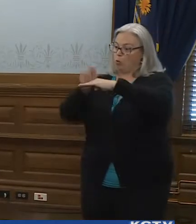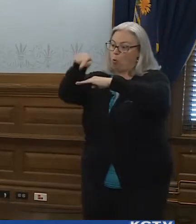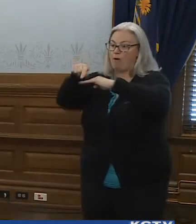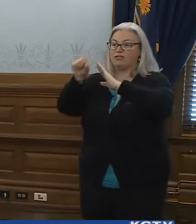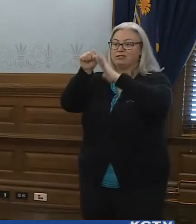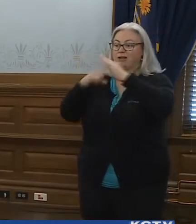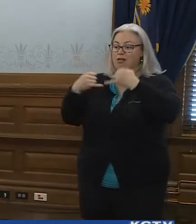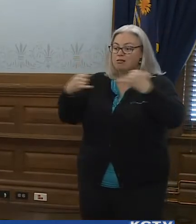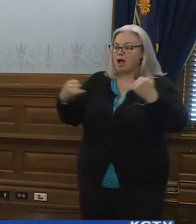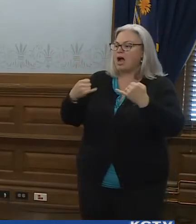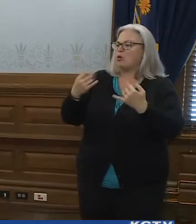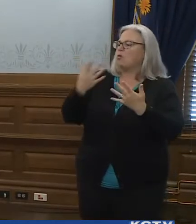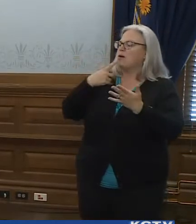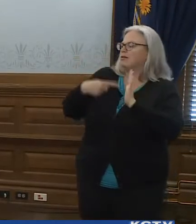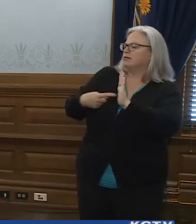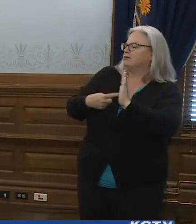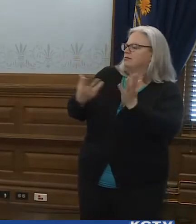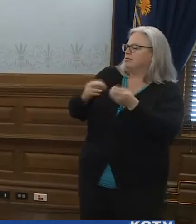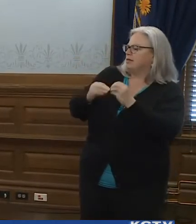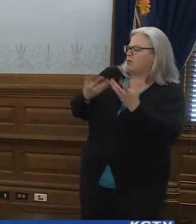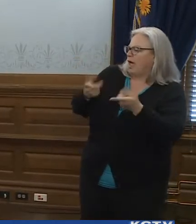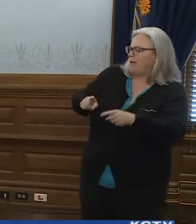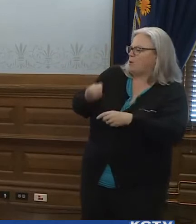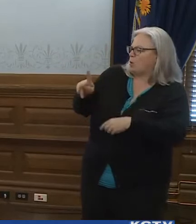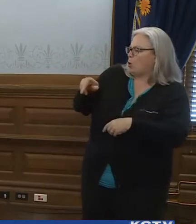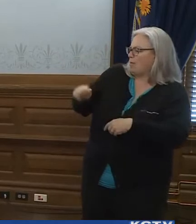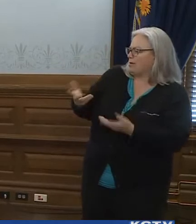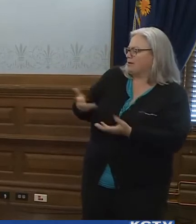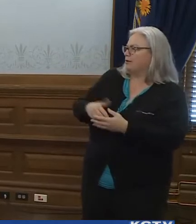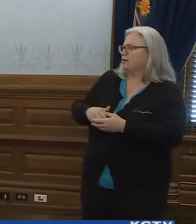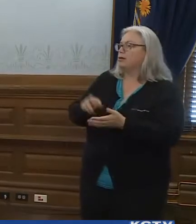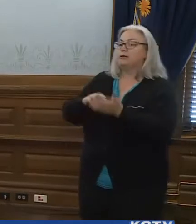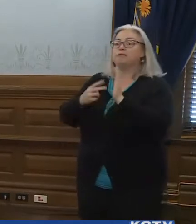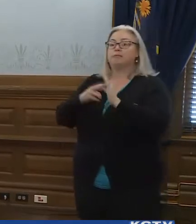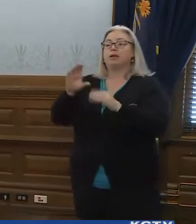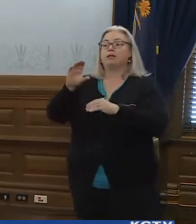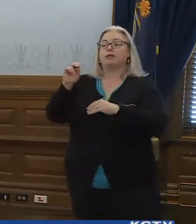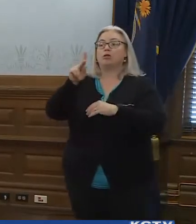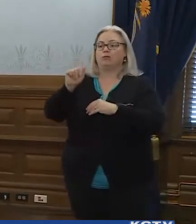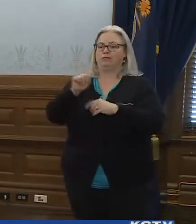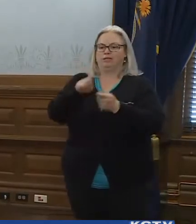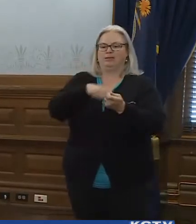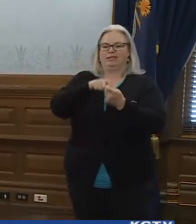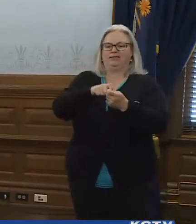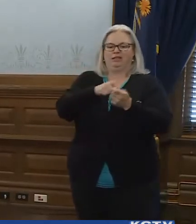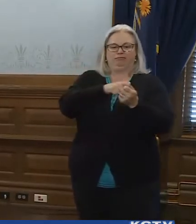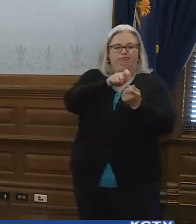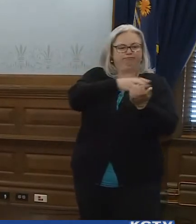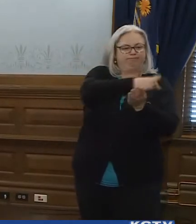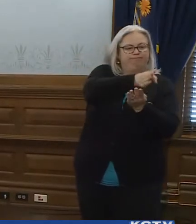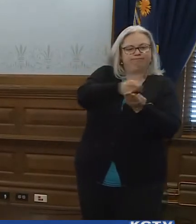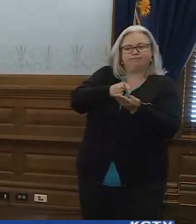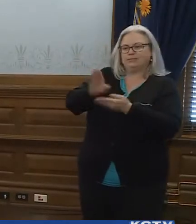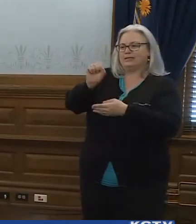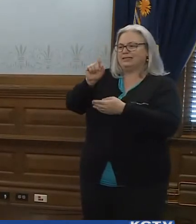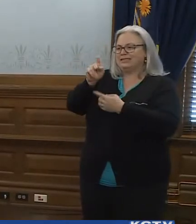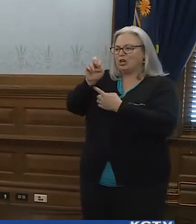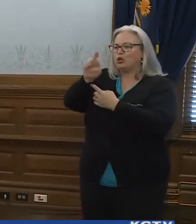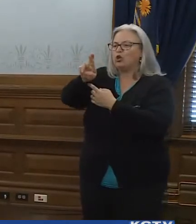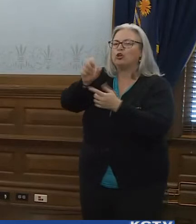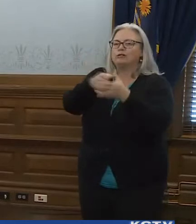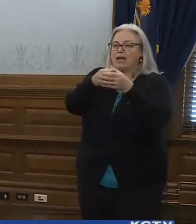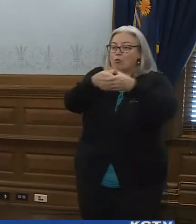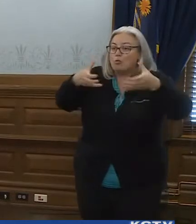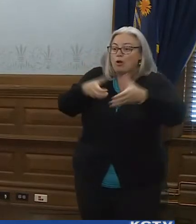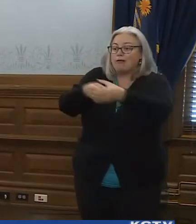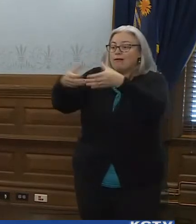sign that we're seeing in Oklahoma? It's just that they're going up in both sector-specific outbreaks and